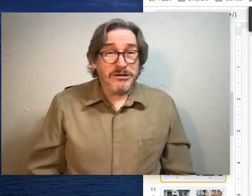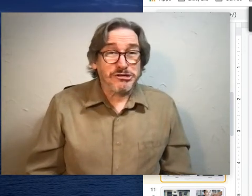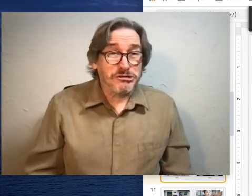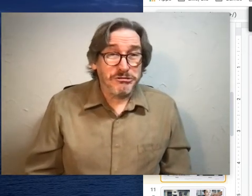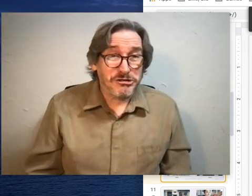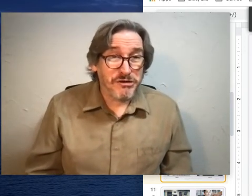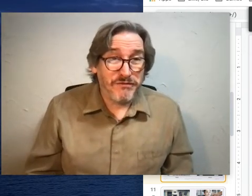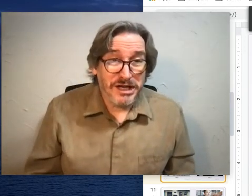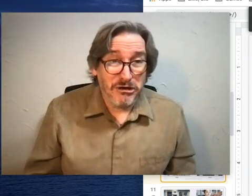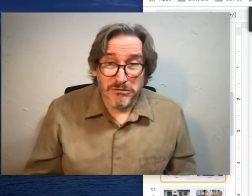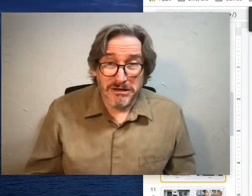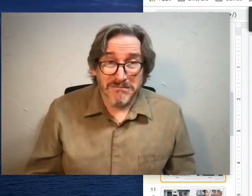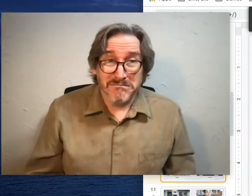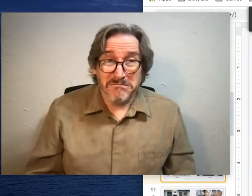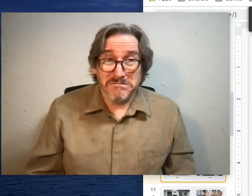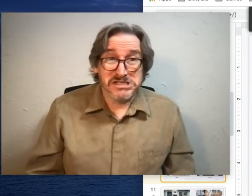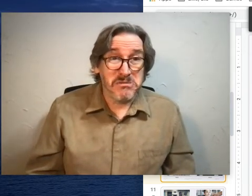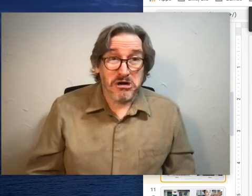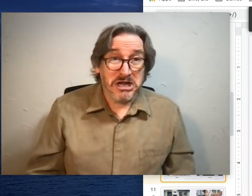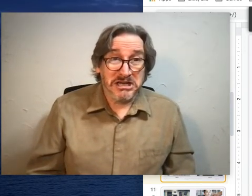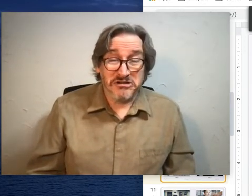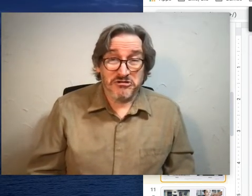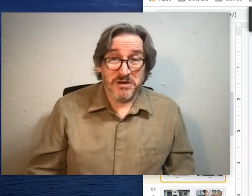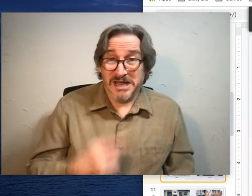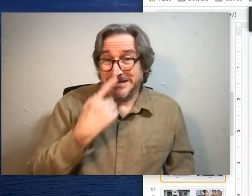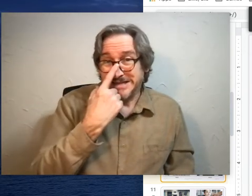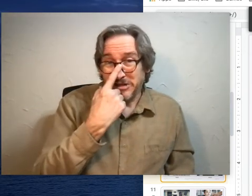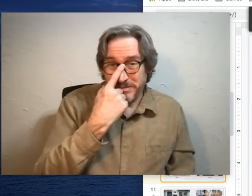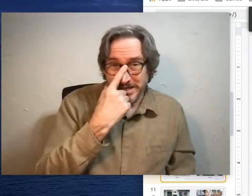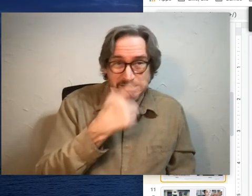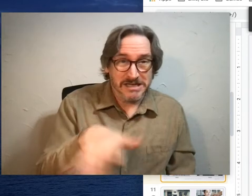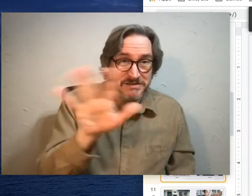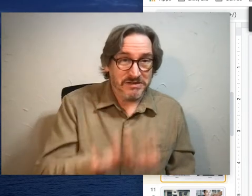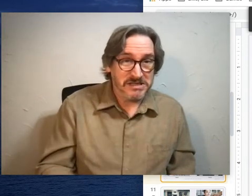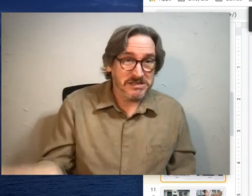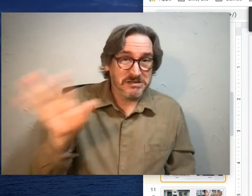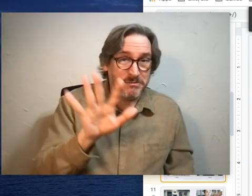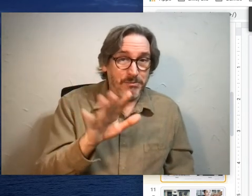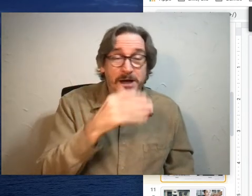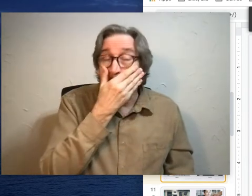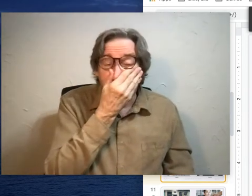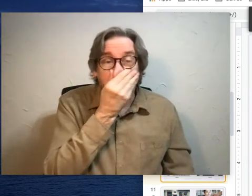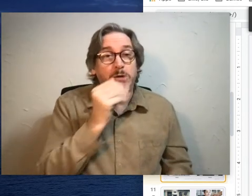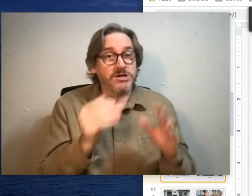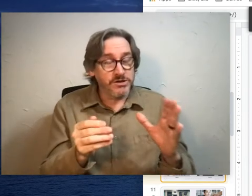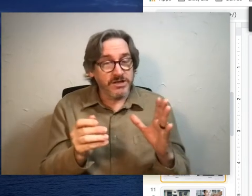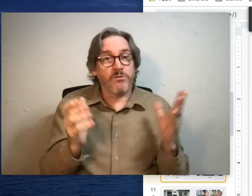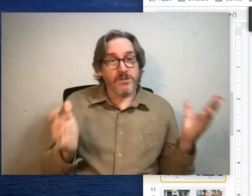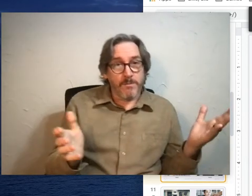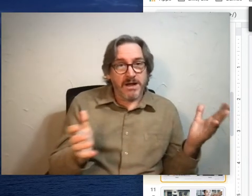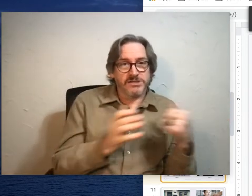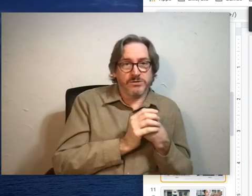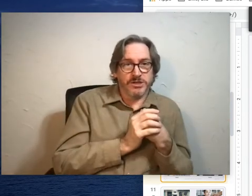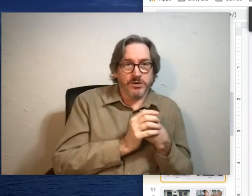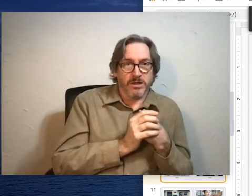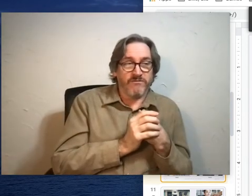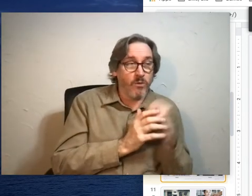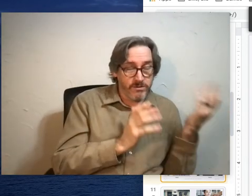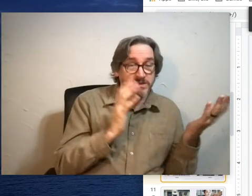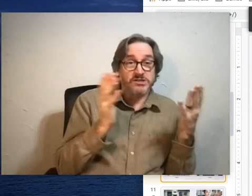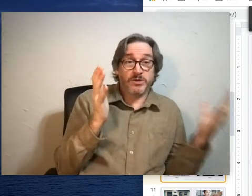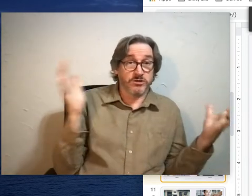Maybe there's a video somewhere hidden in TWA ASL that makes sense of this. But I want you to think of what are the milestones in